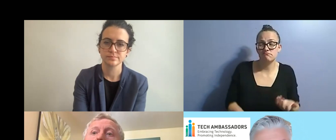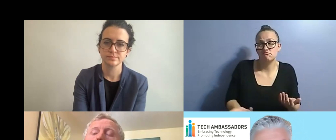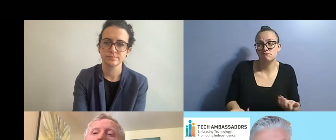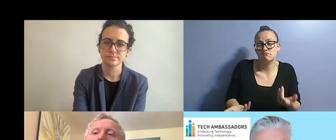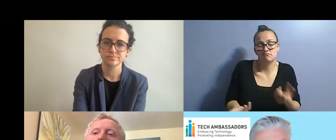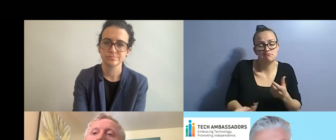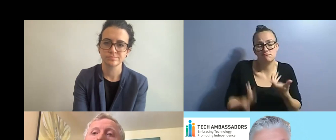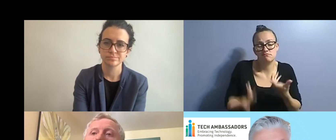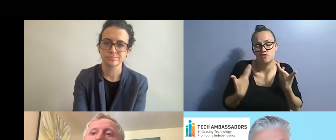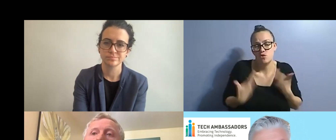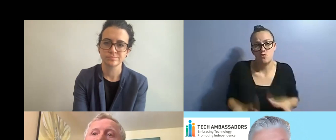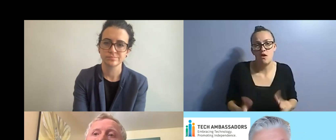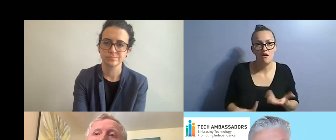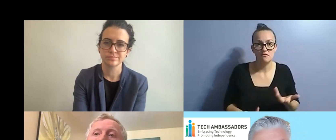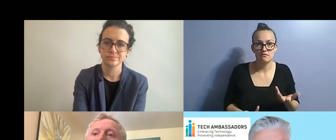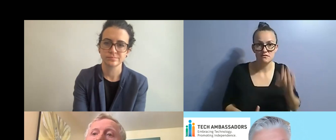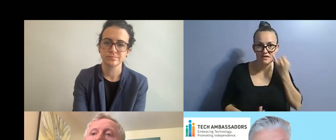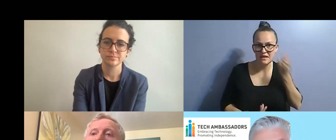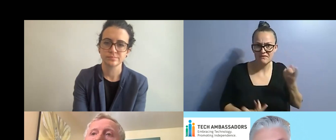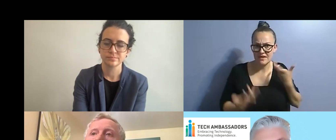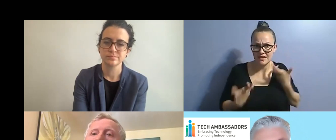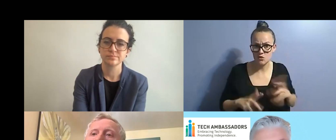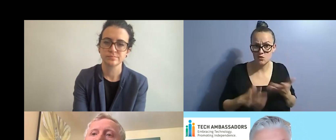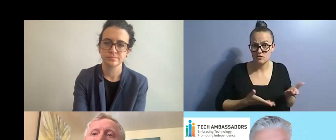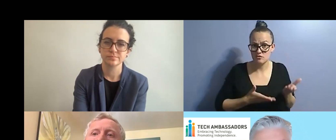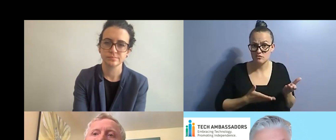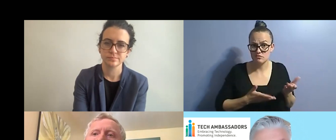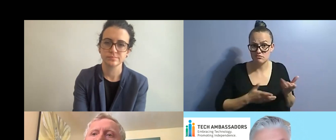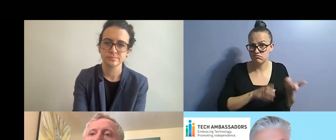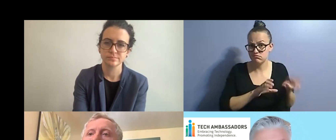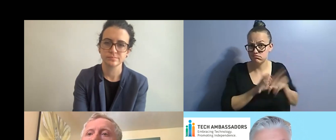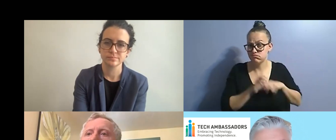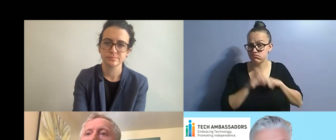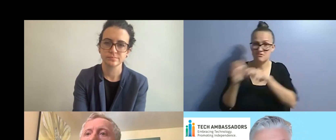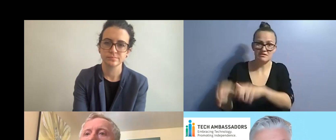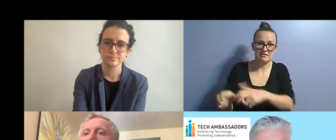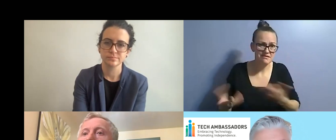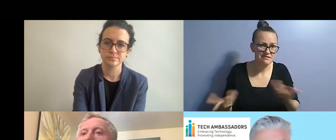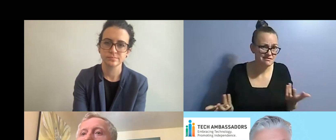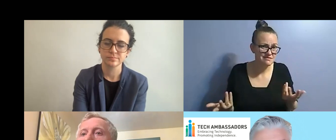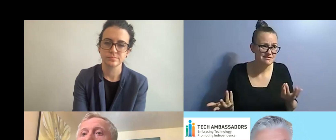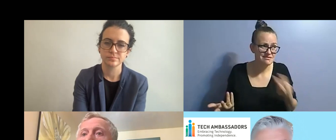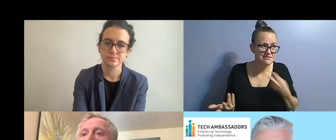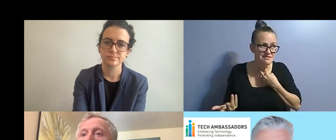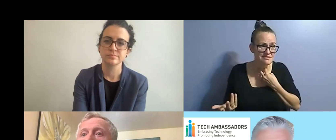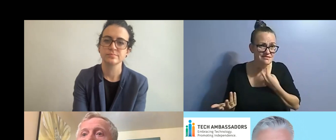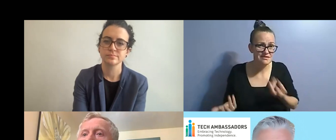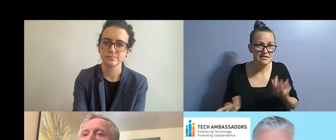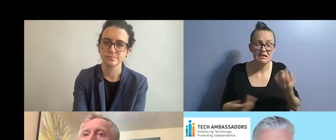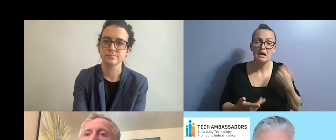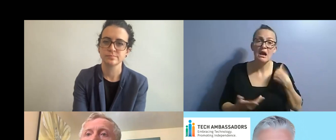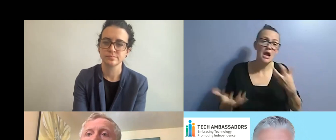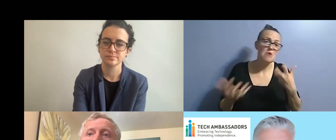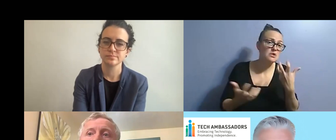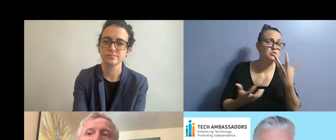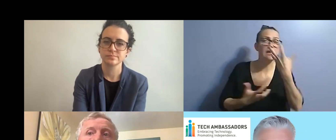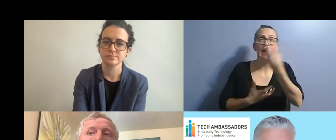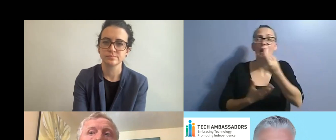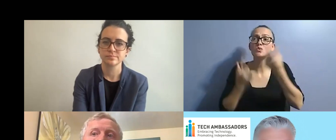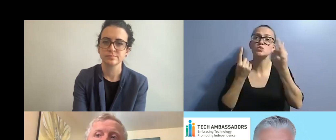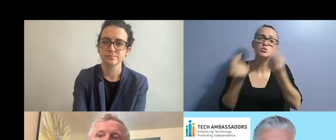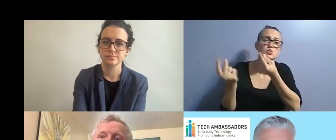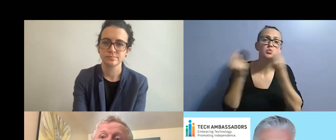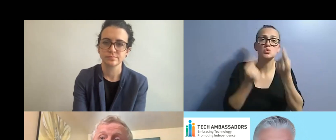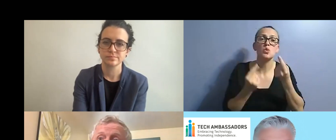they didn't want to take me. And then I wanted to go out and do something, and it was against